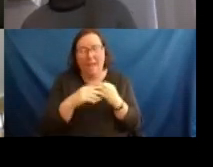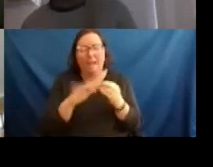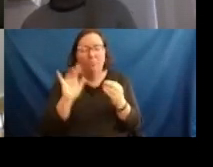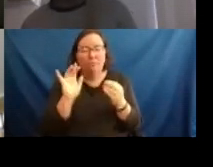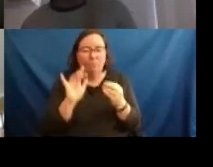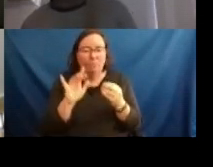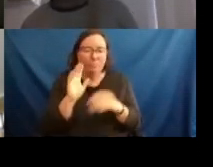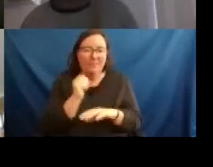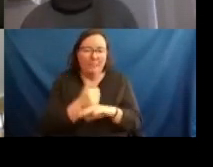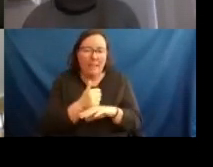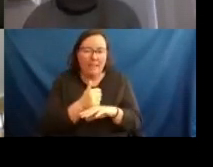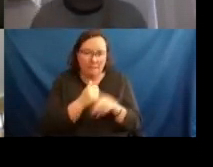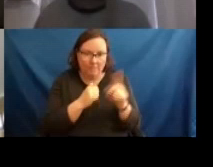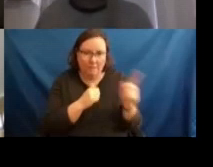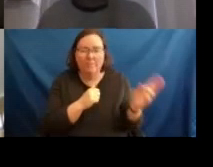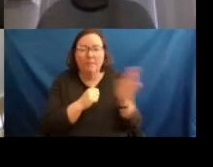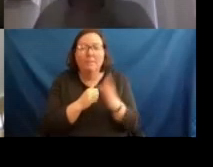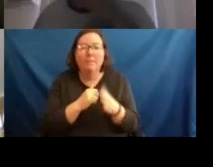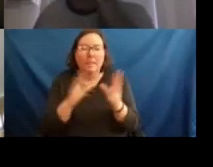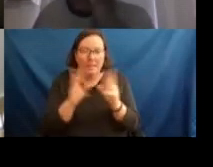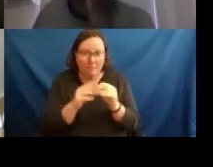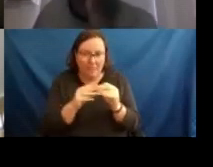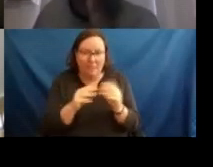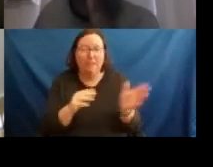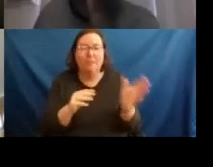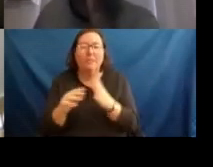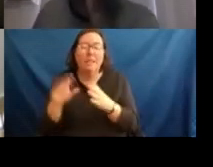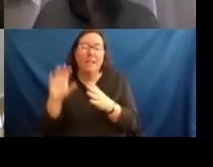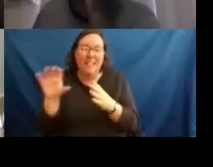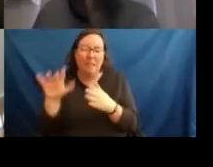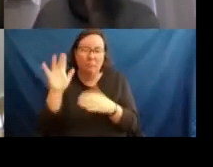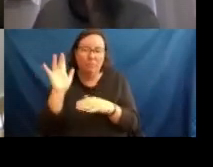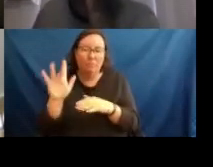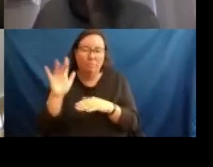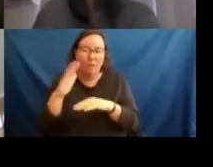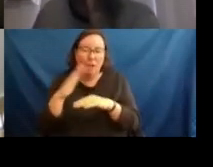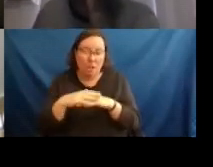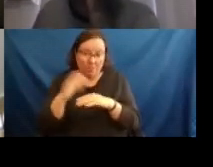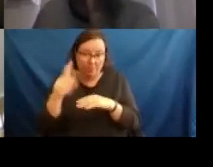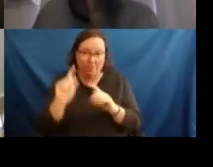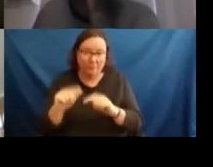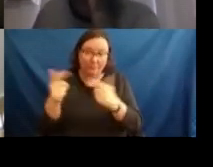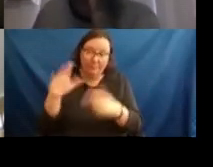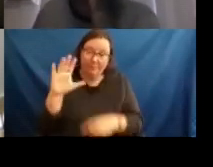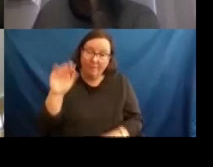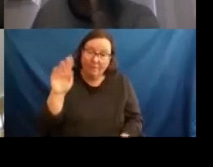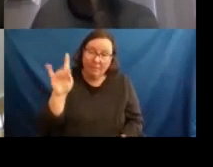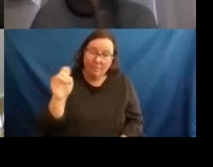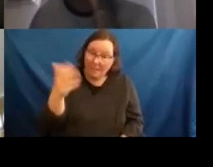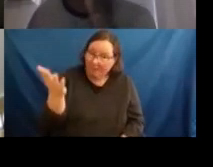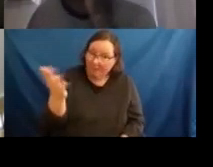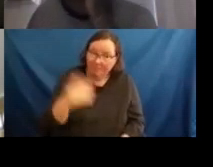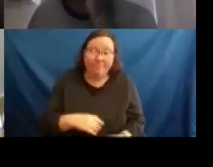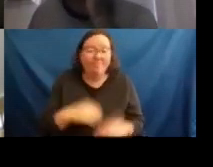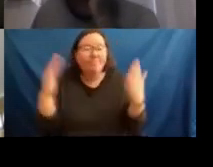on settings, then meeting, and toggling the captions on. I'll turn it back over to Camille for the rest of the housekeeping.